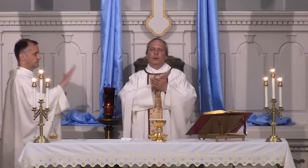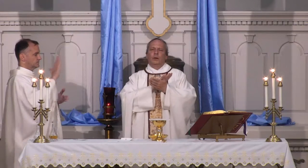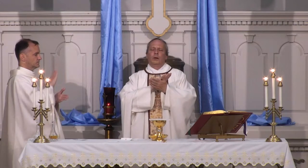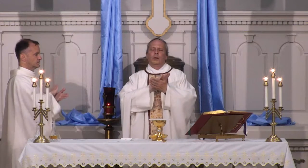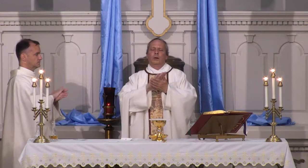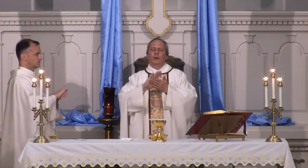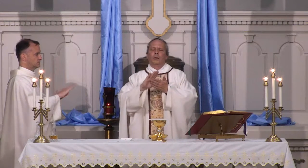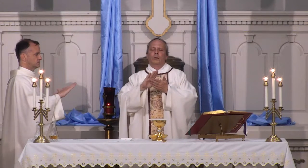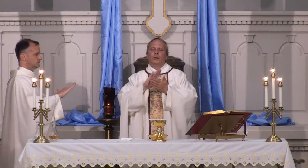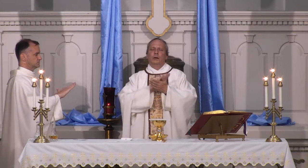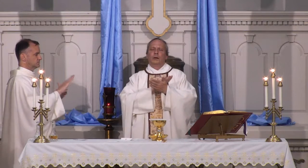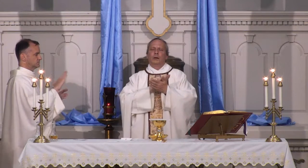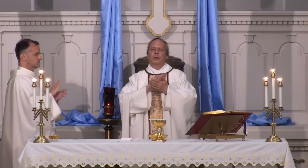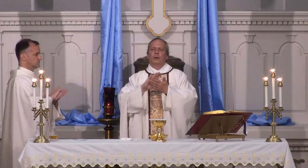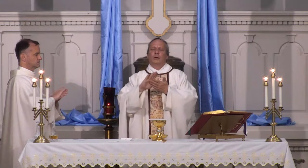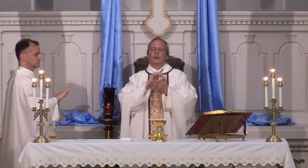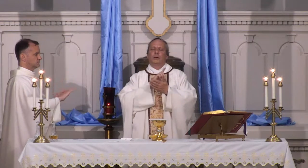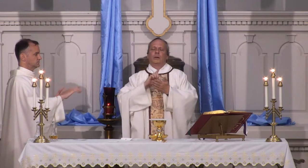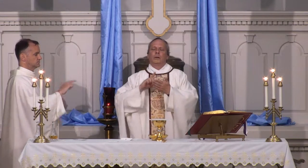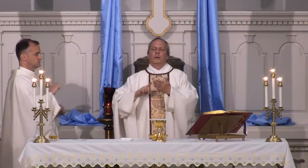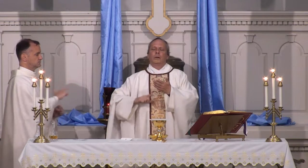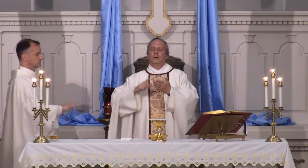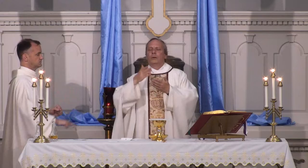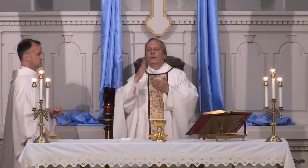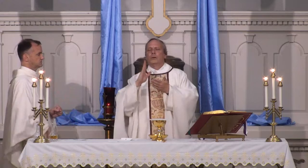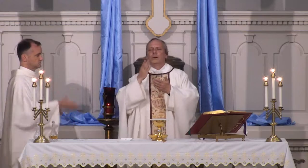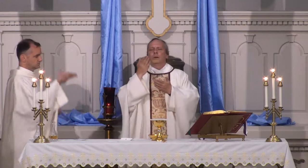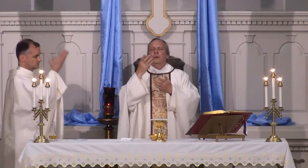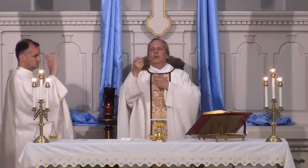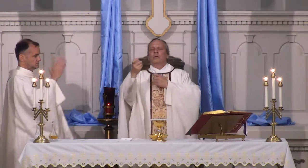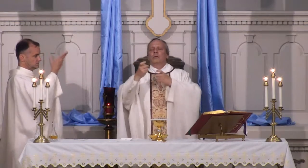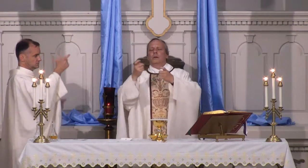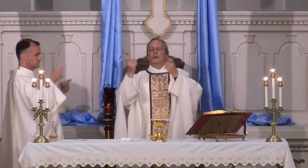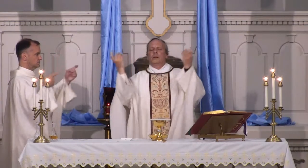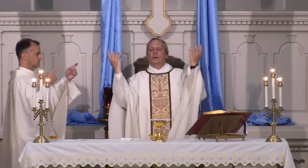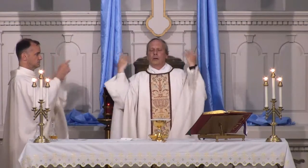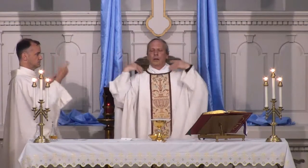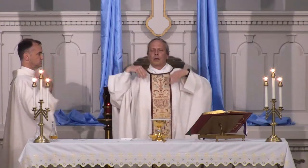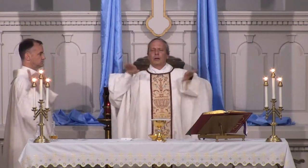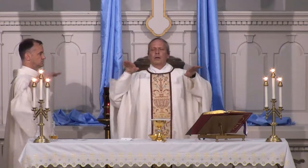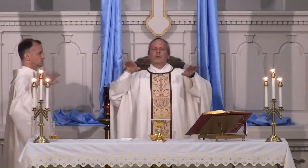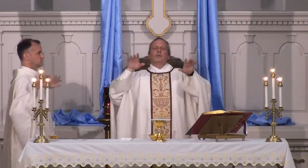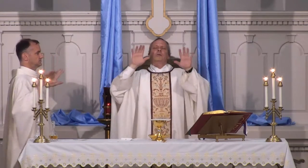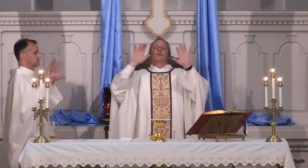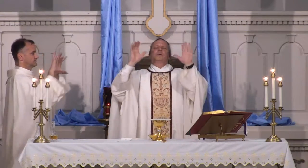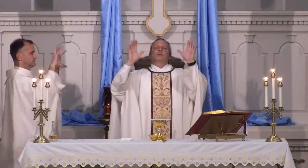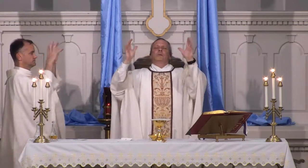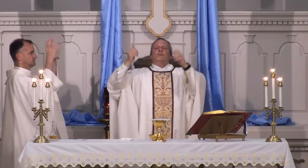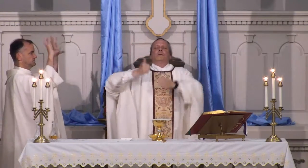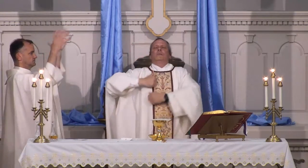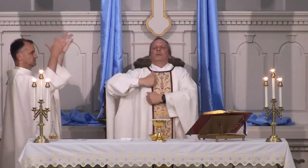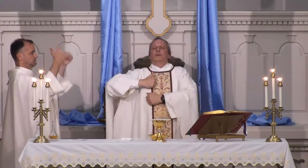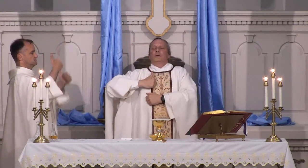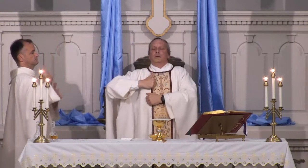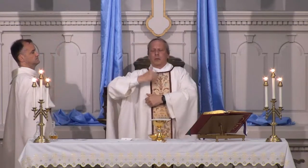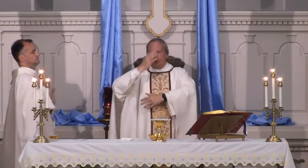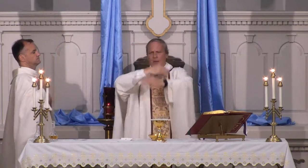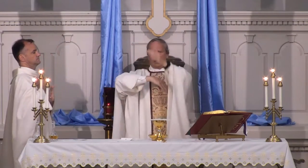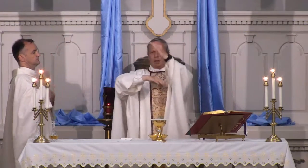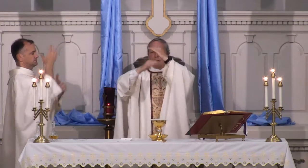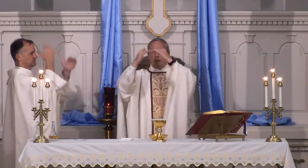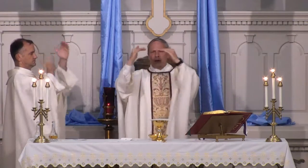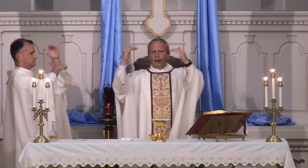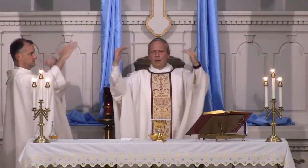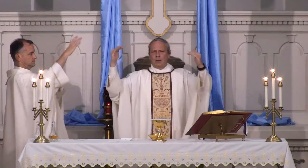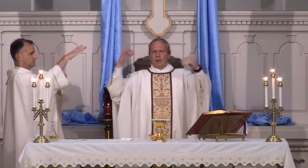Holy, holy, holy, Lord God of hosts, heaven and earth are full of your